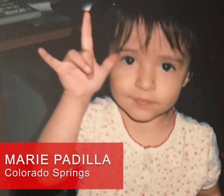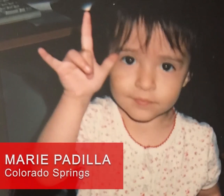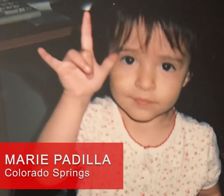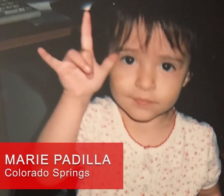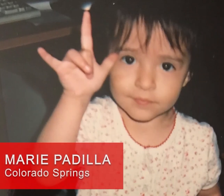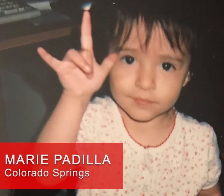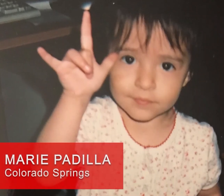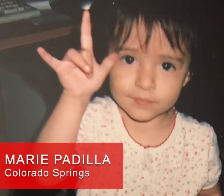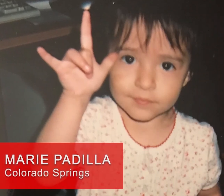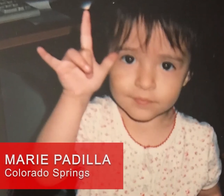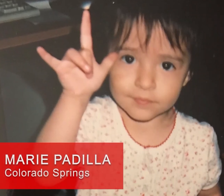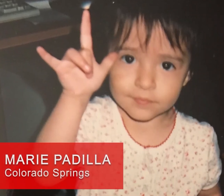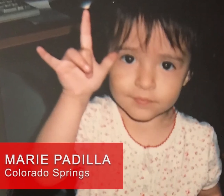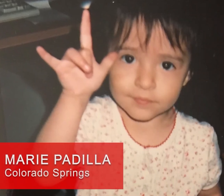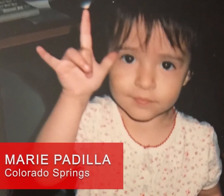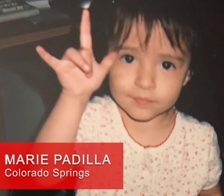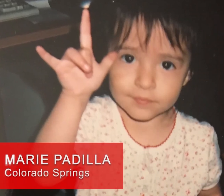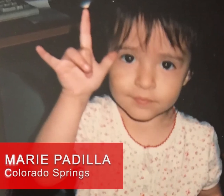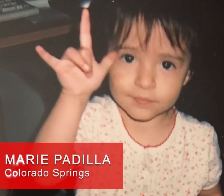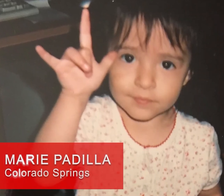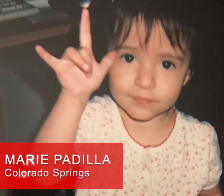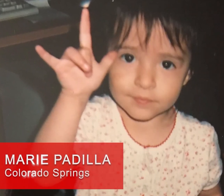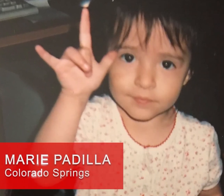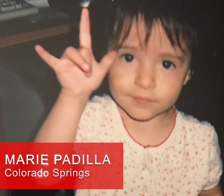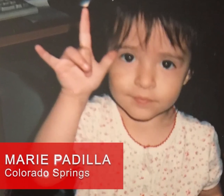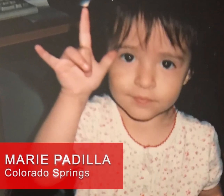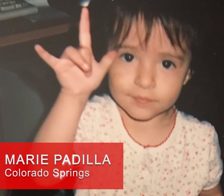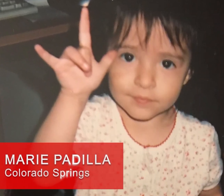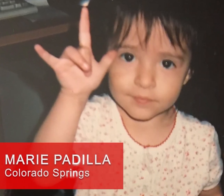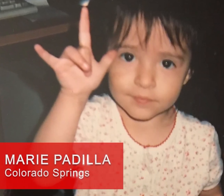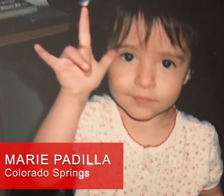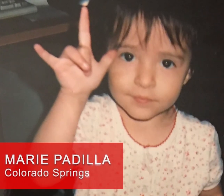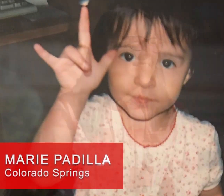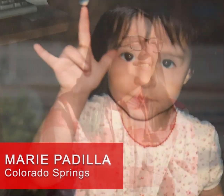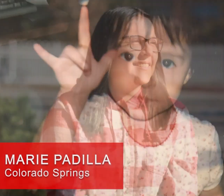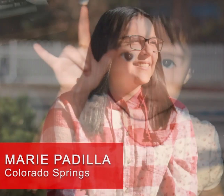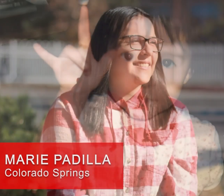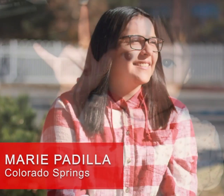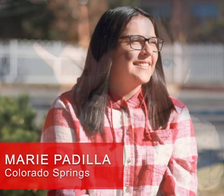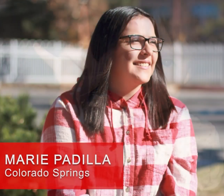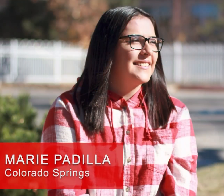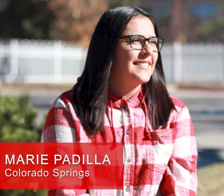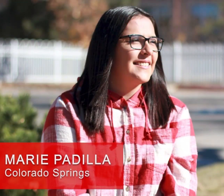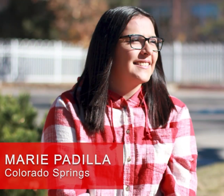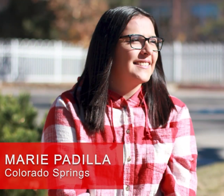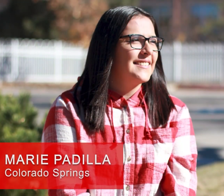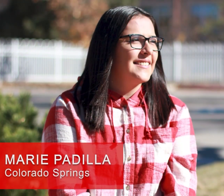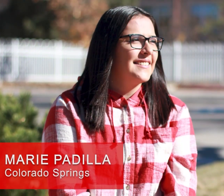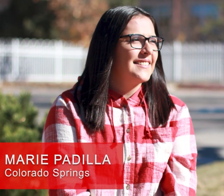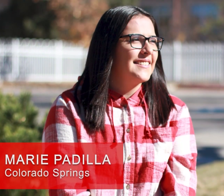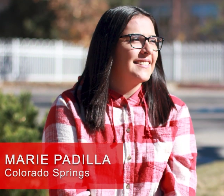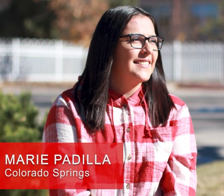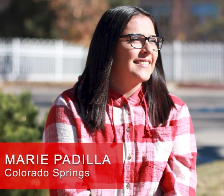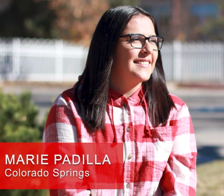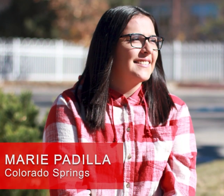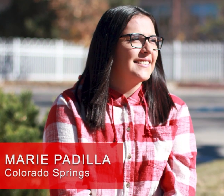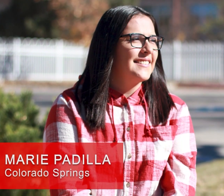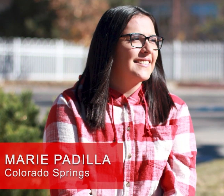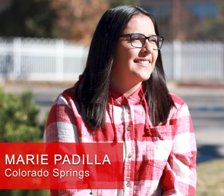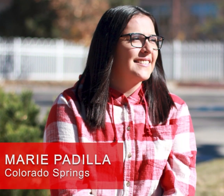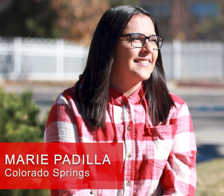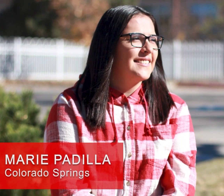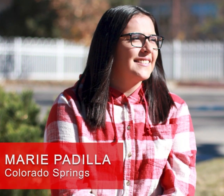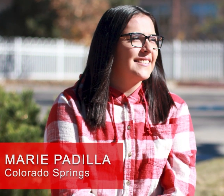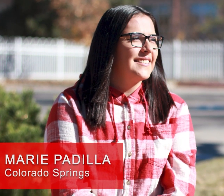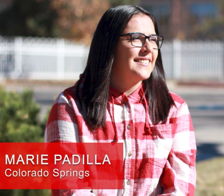shirt. Marie Padilla, Colorado Springs. Picture of Marie as a child looking at the camera signing I love you. Fades into a current picture of Marie looking off